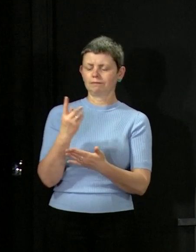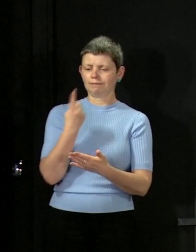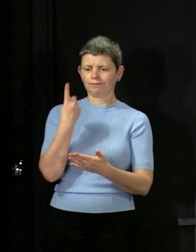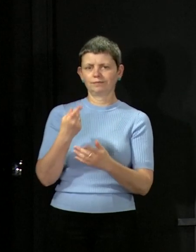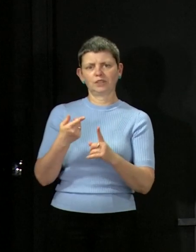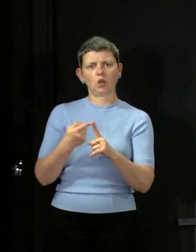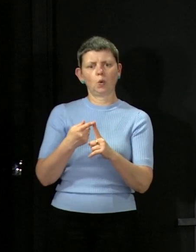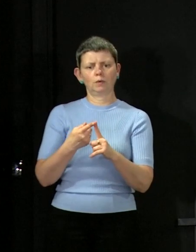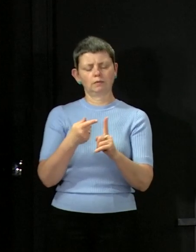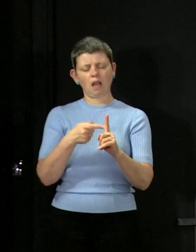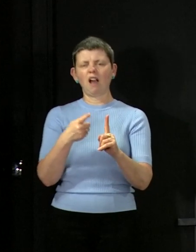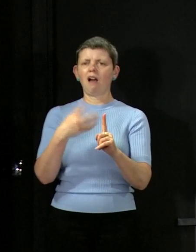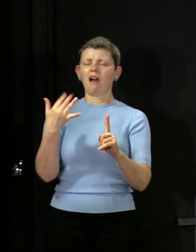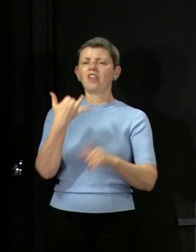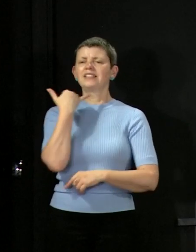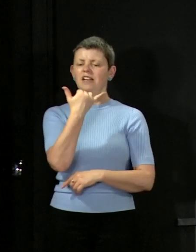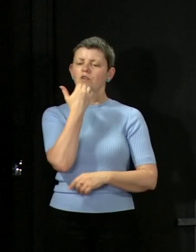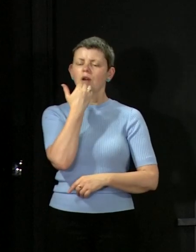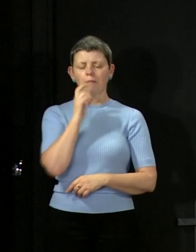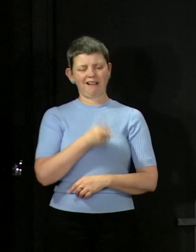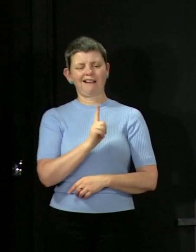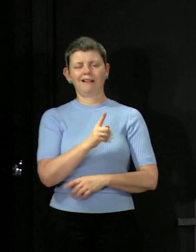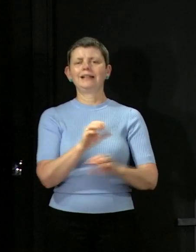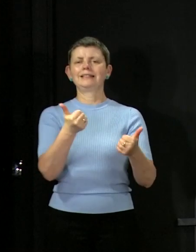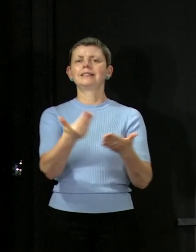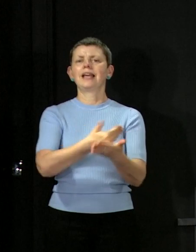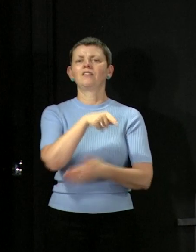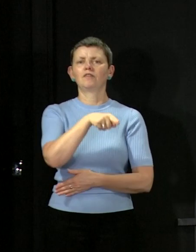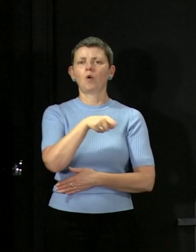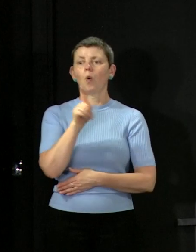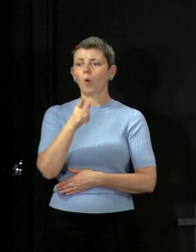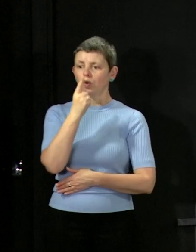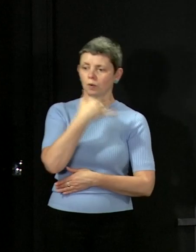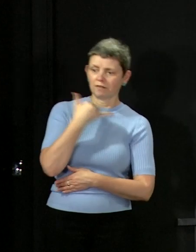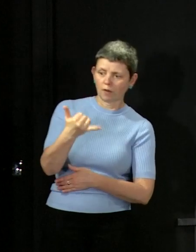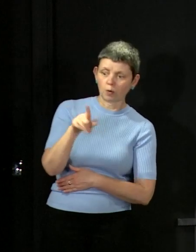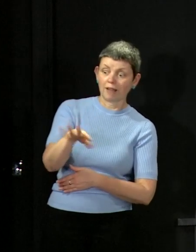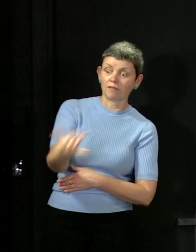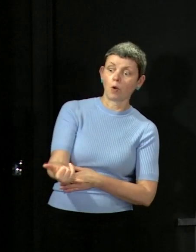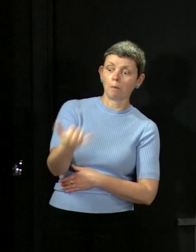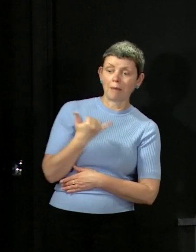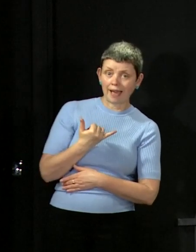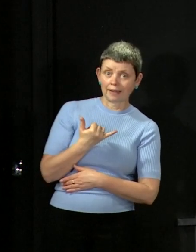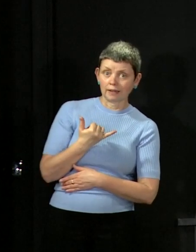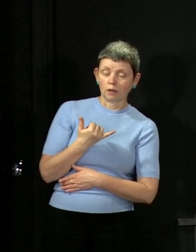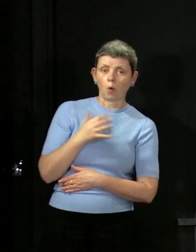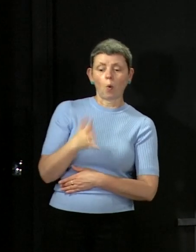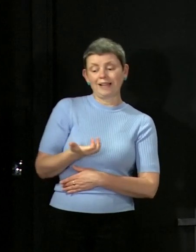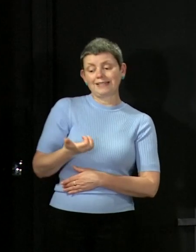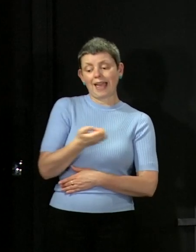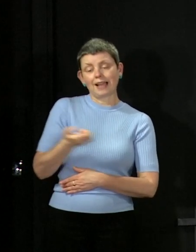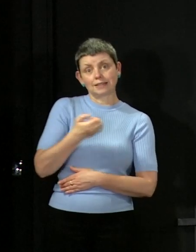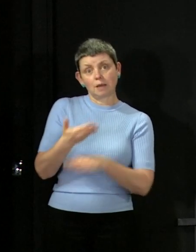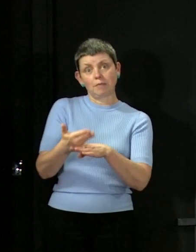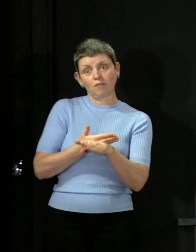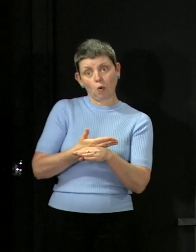identifiable numbers that are called from, the ability for somebody to call back the system, having a text message in advance to